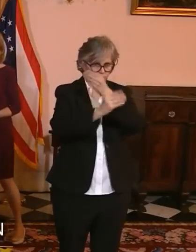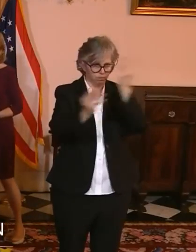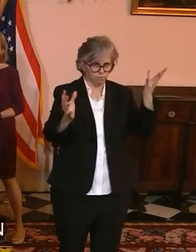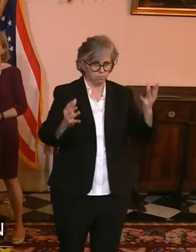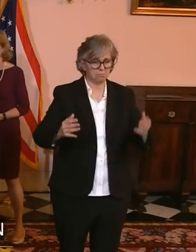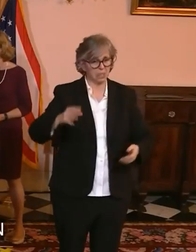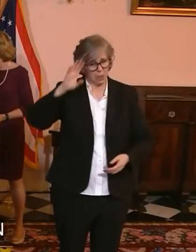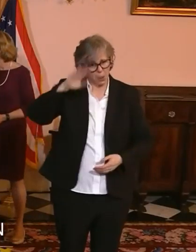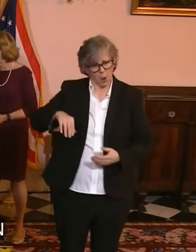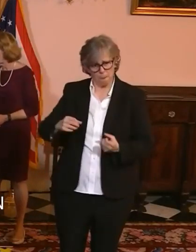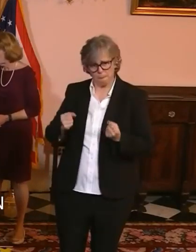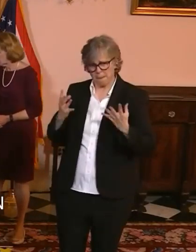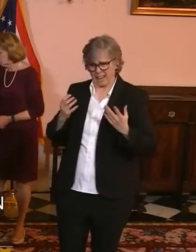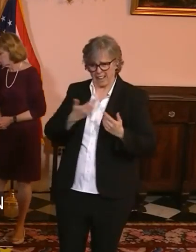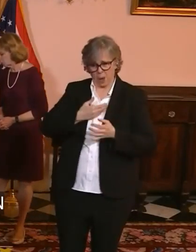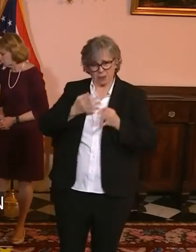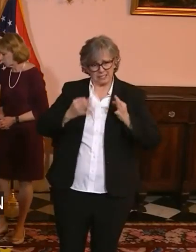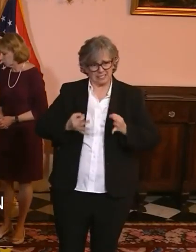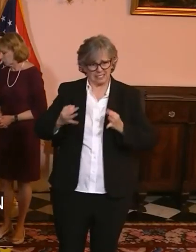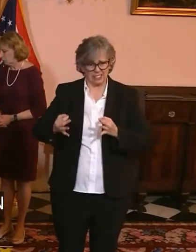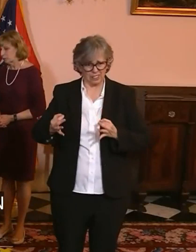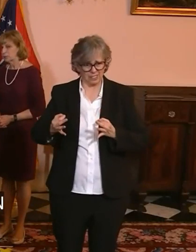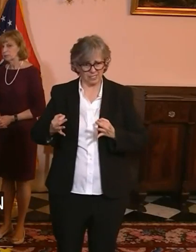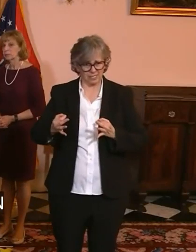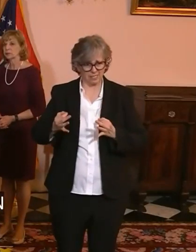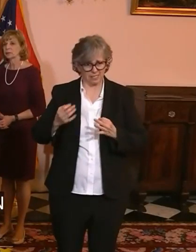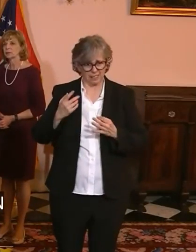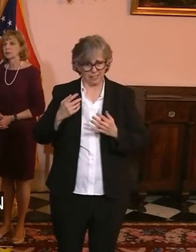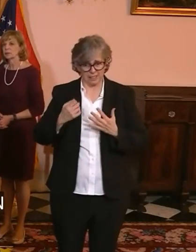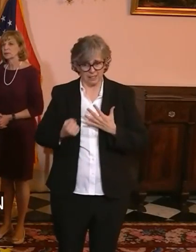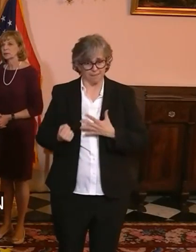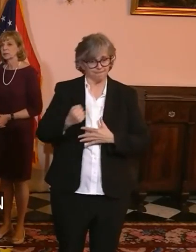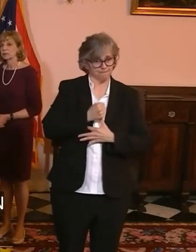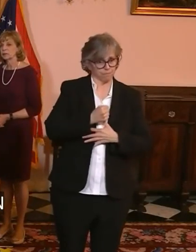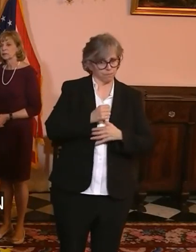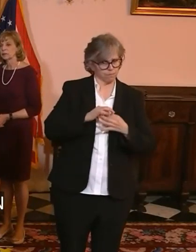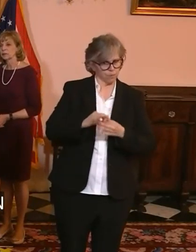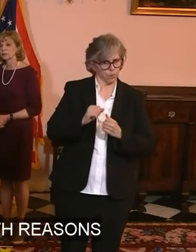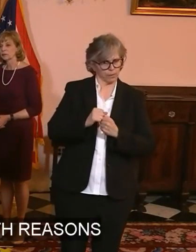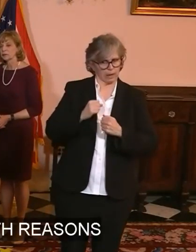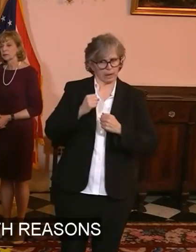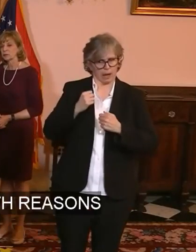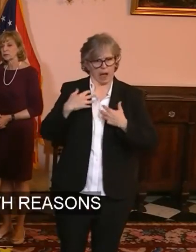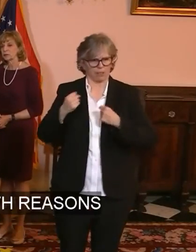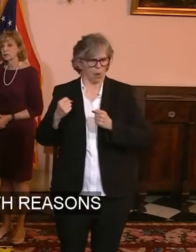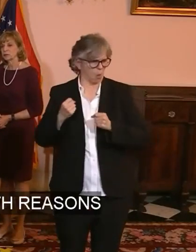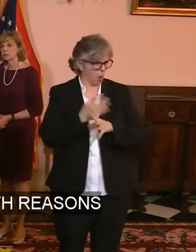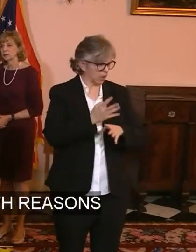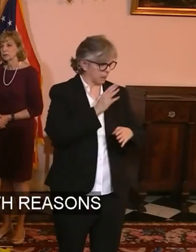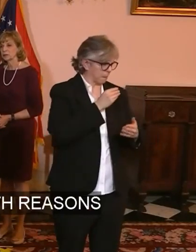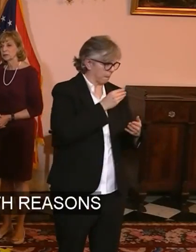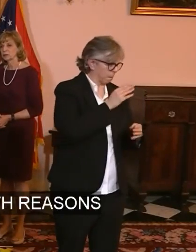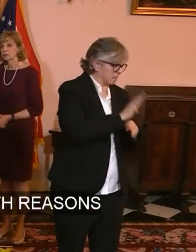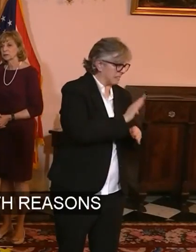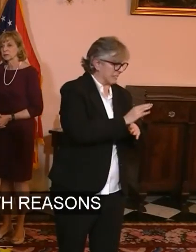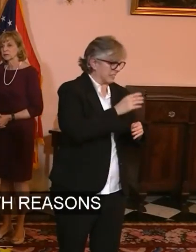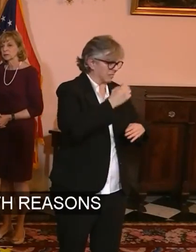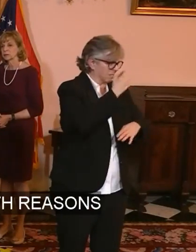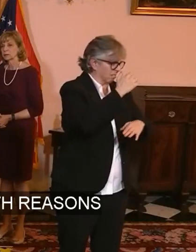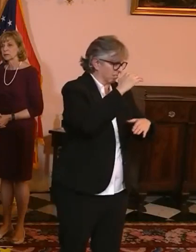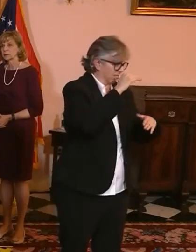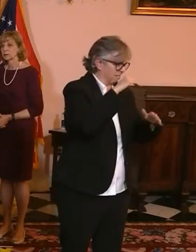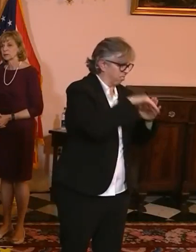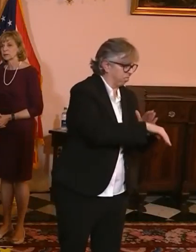created some economic disruptions. And I want you to know that we don't do this